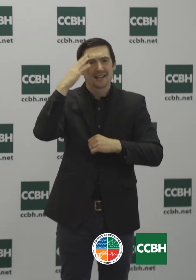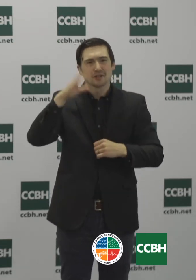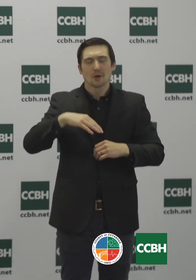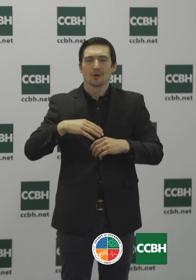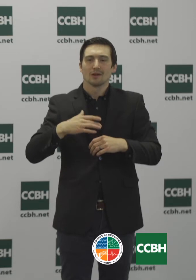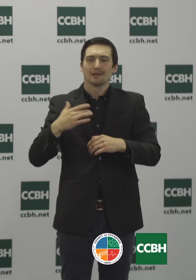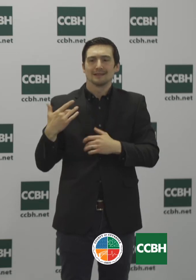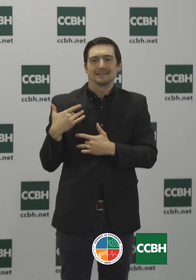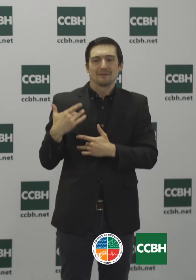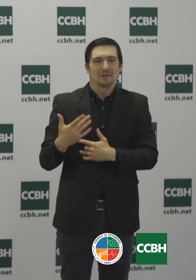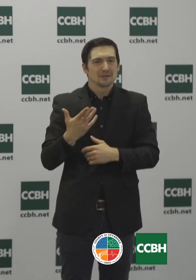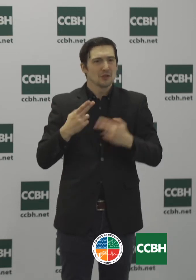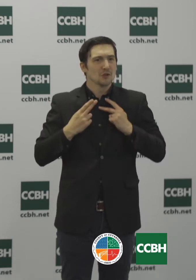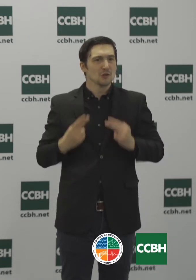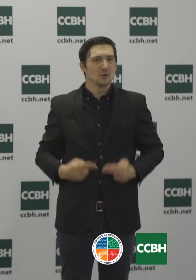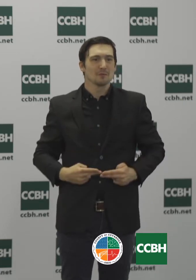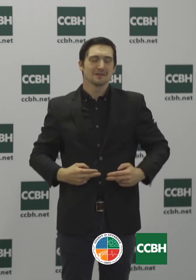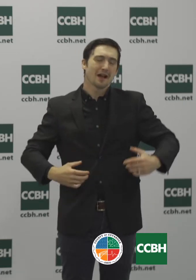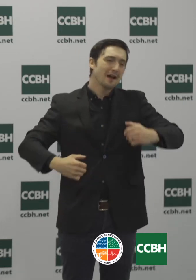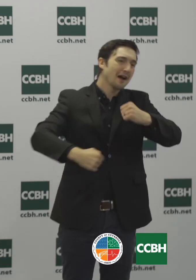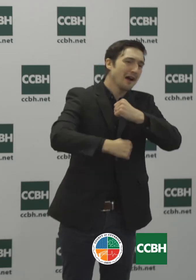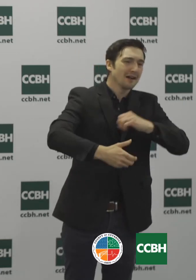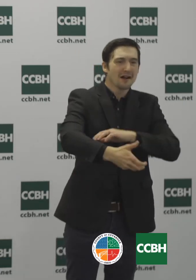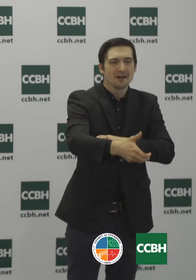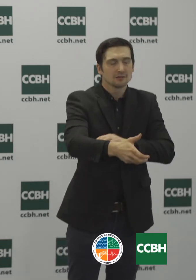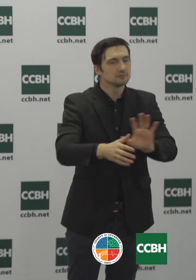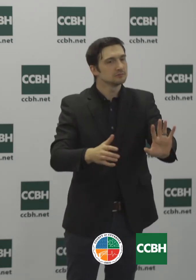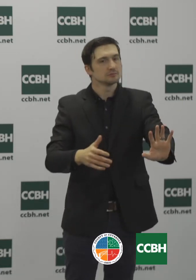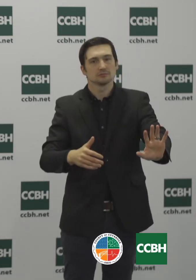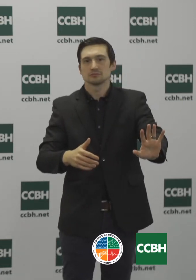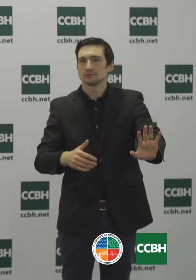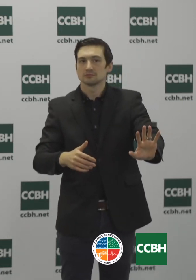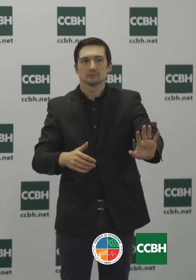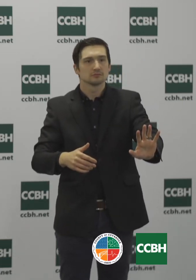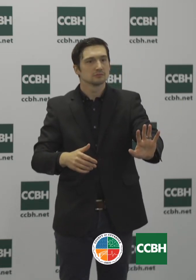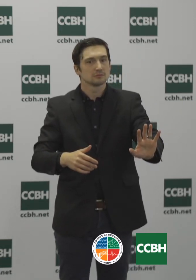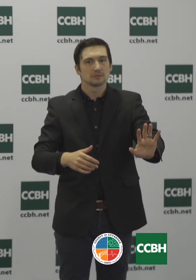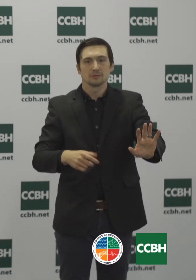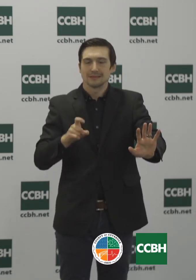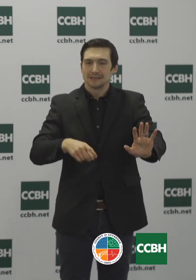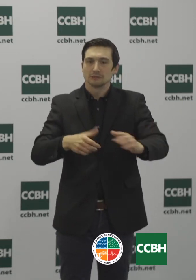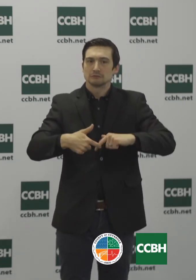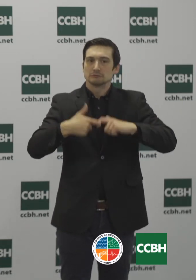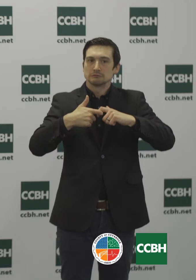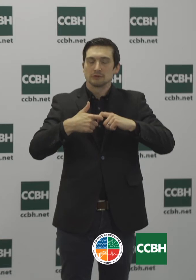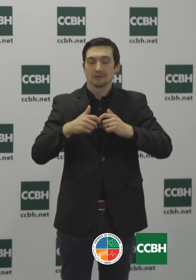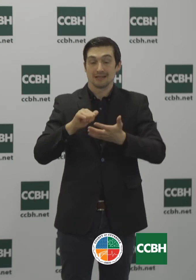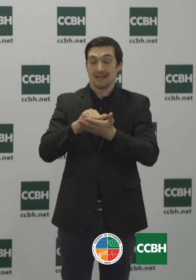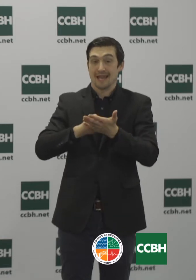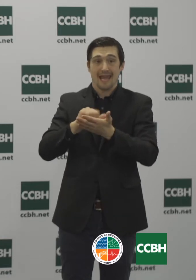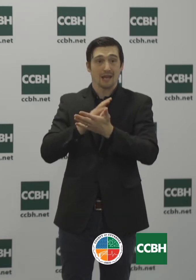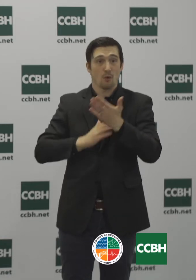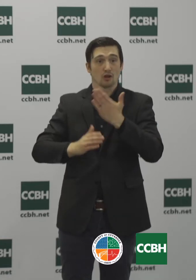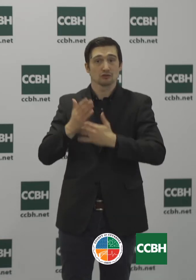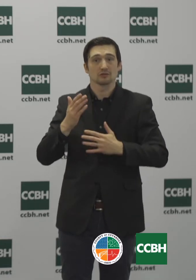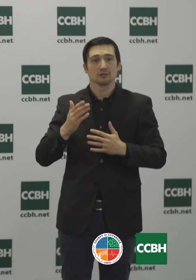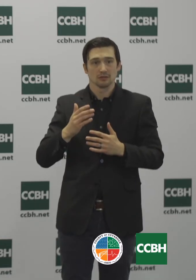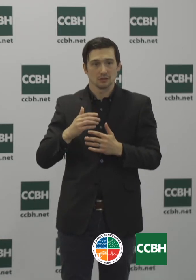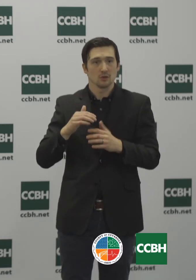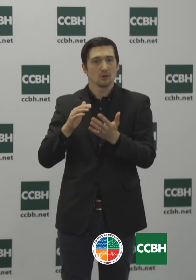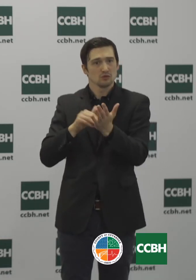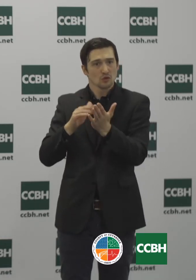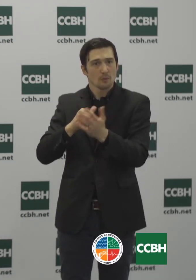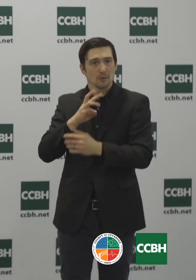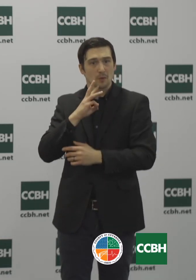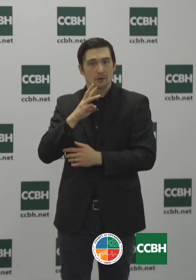response. We need to avoid that in terms of transmission risk. And hand washing with soap and water on a regular